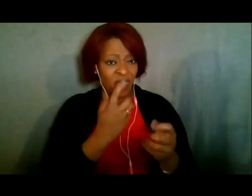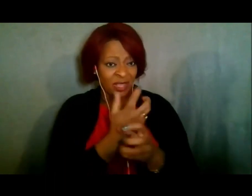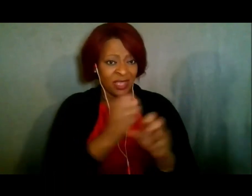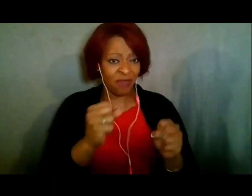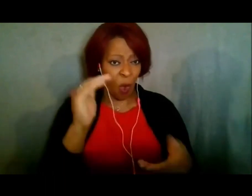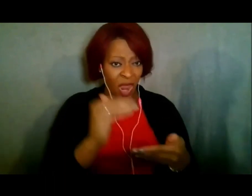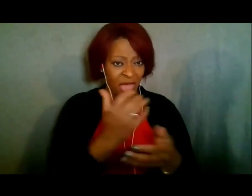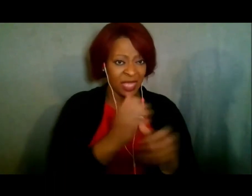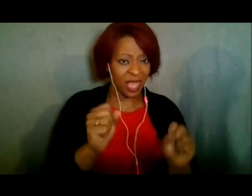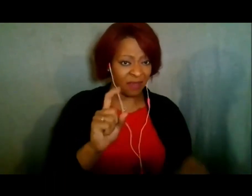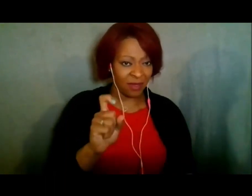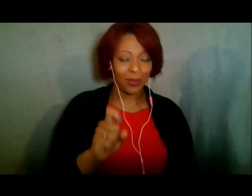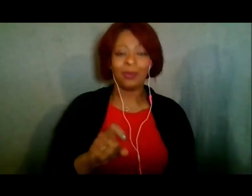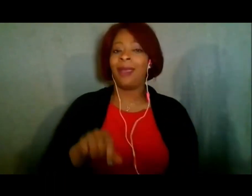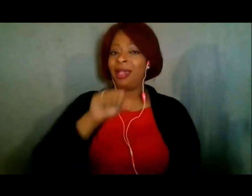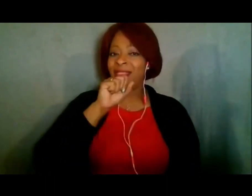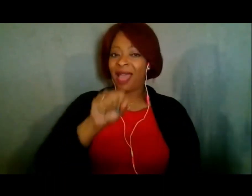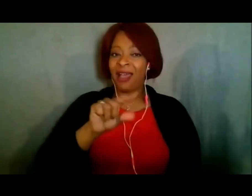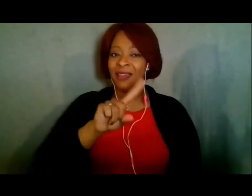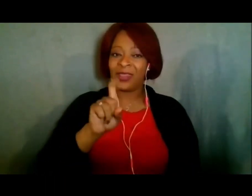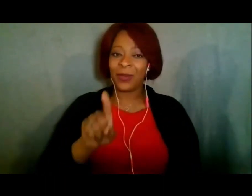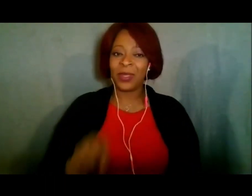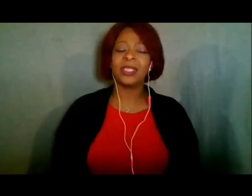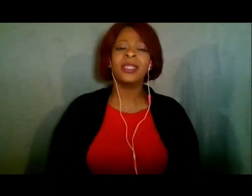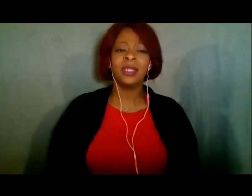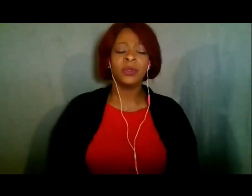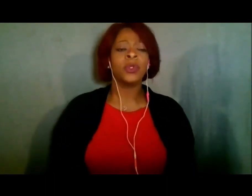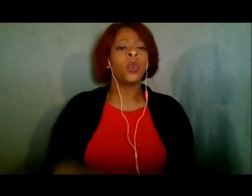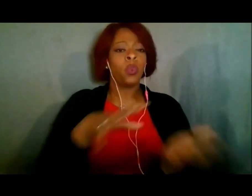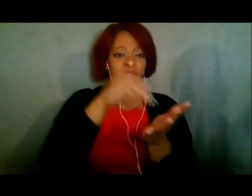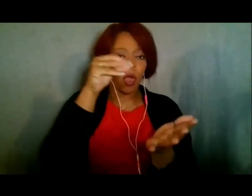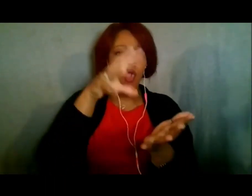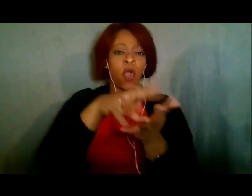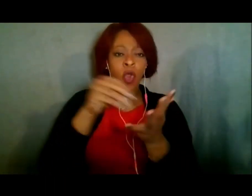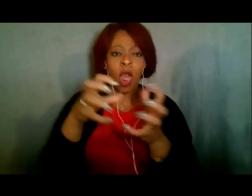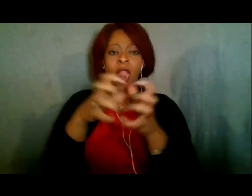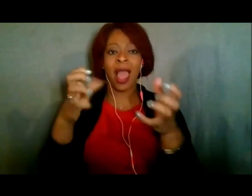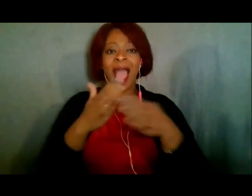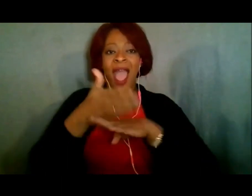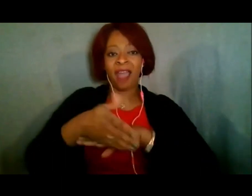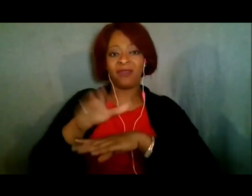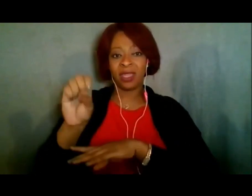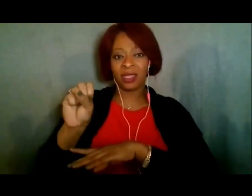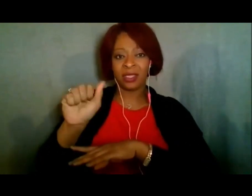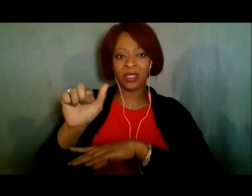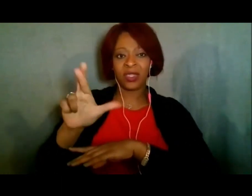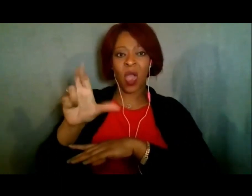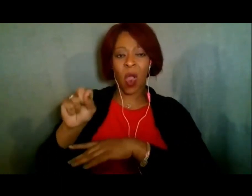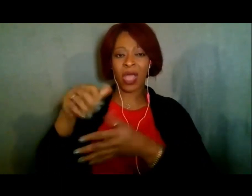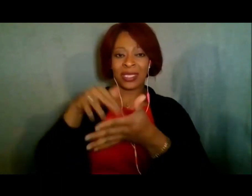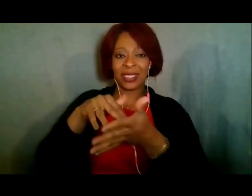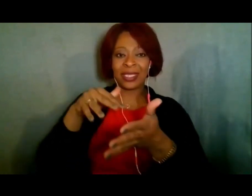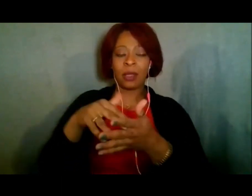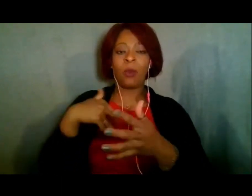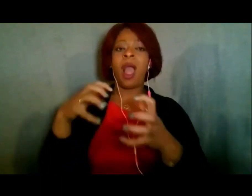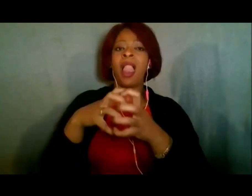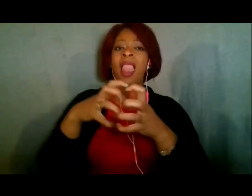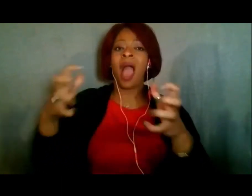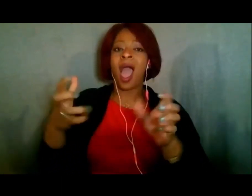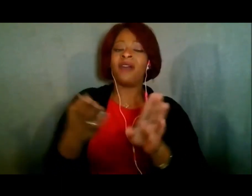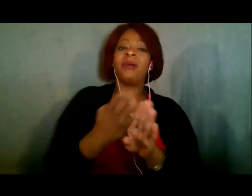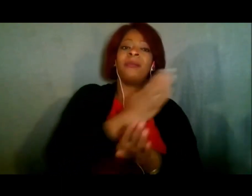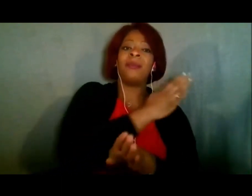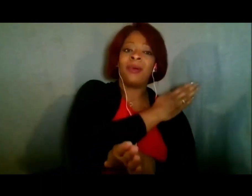Oh, I love this question. We had learned a lot after SARS, so we had a lot of knowledge to